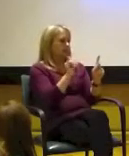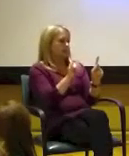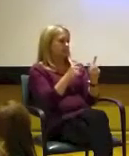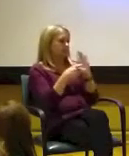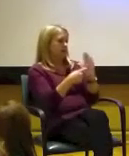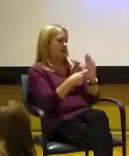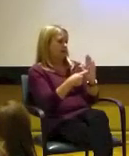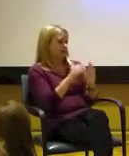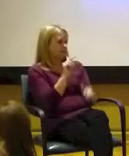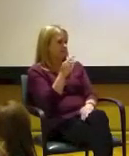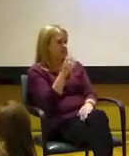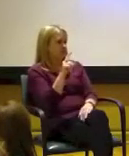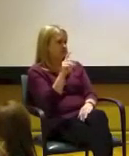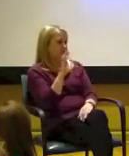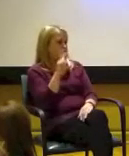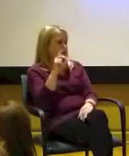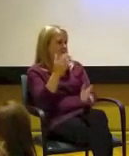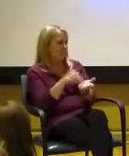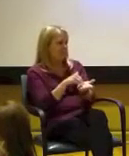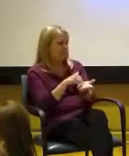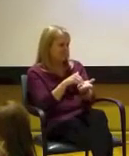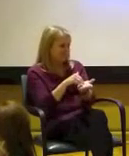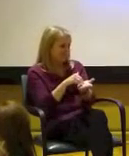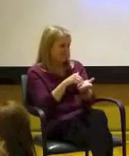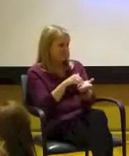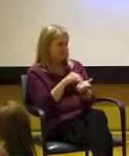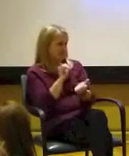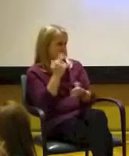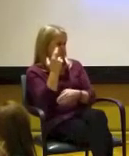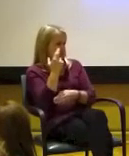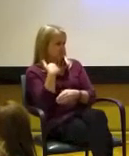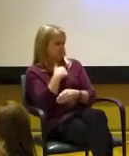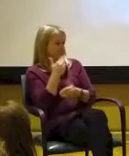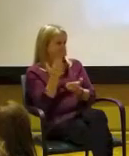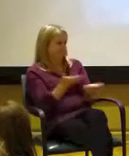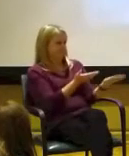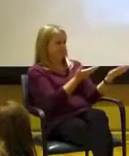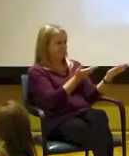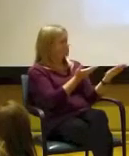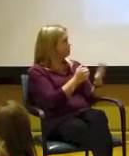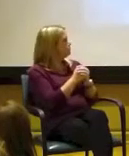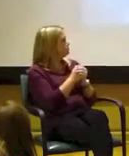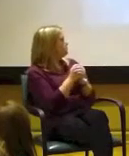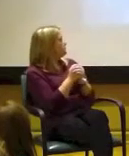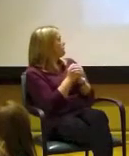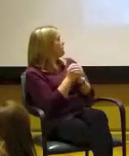that tethering is probably the underlying cause.